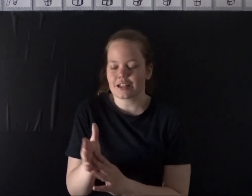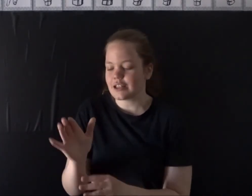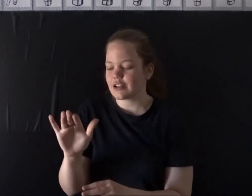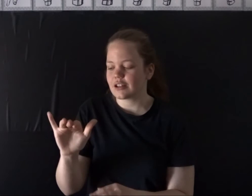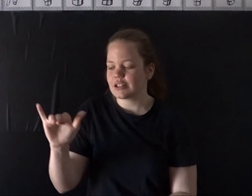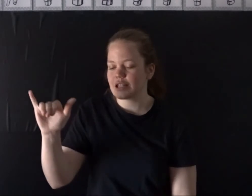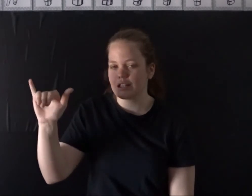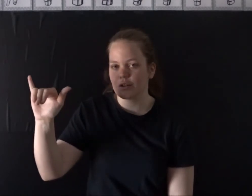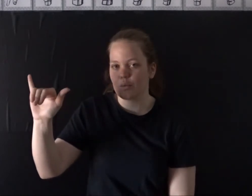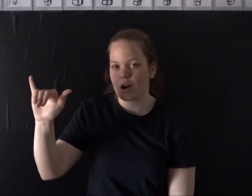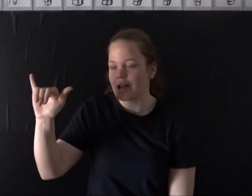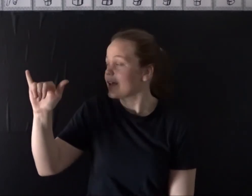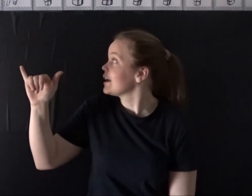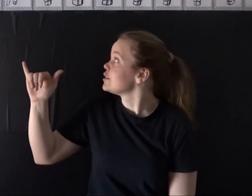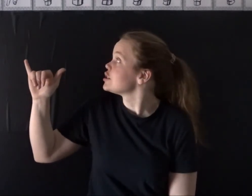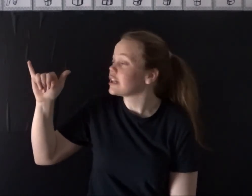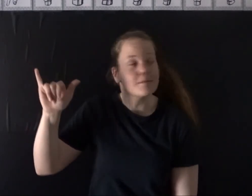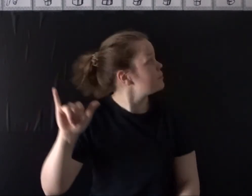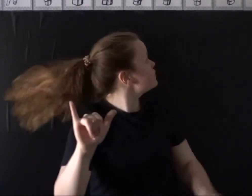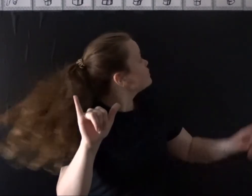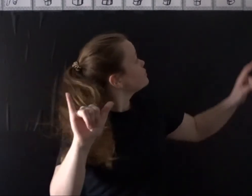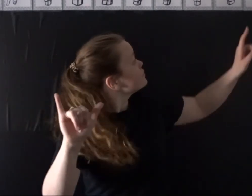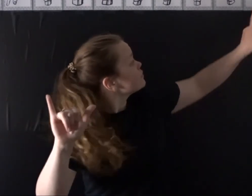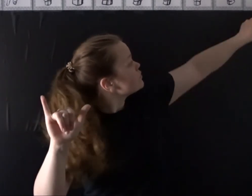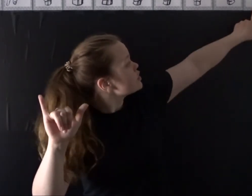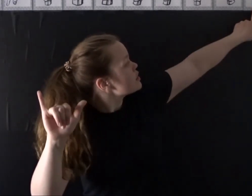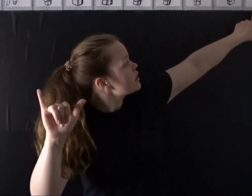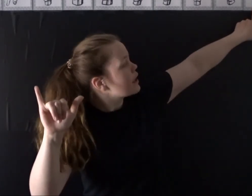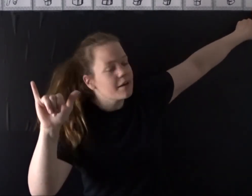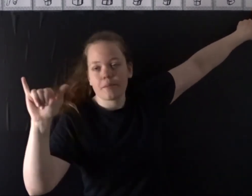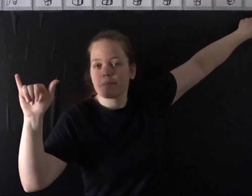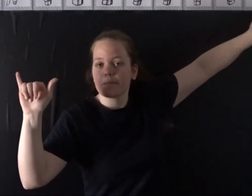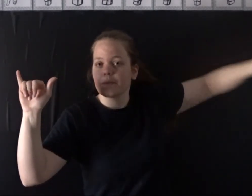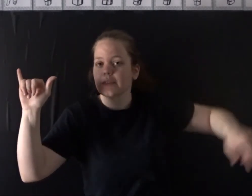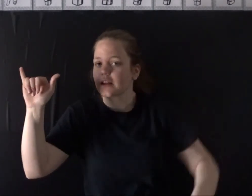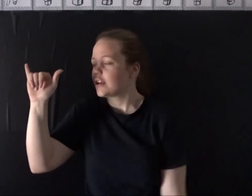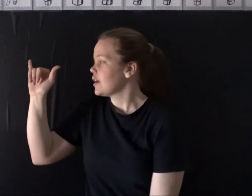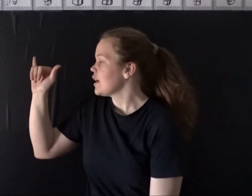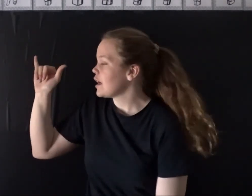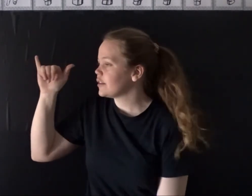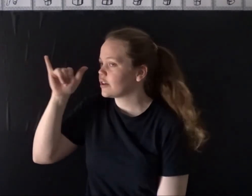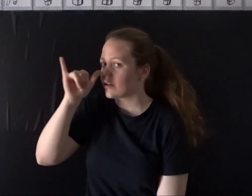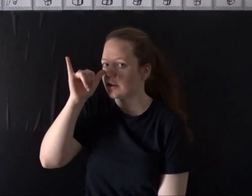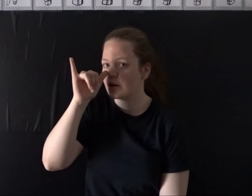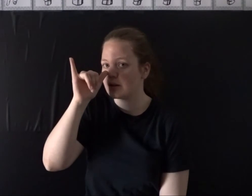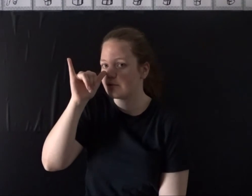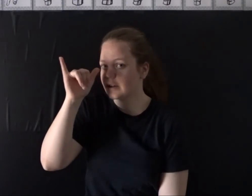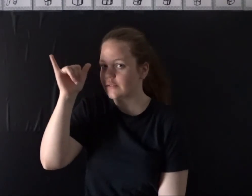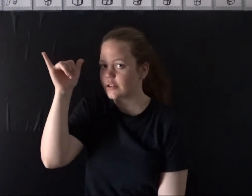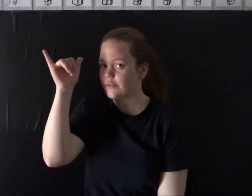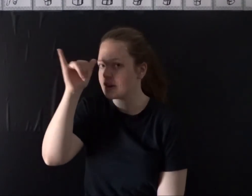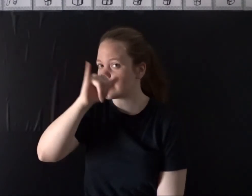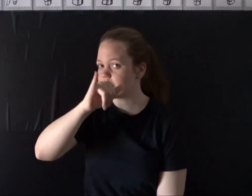you're going to take your Y hand shape, just like that, and you're going to go in front of your